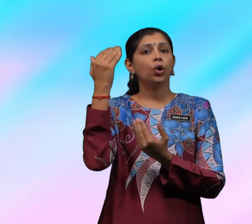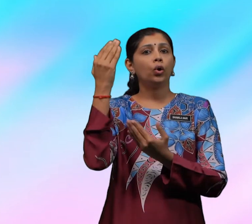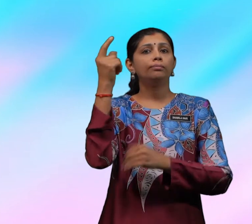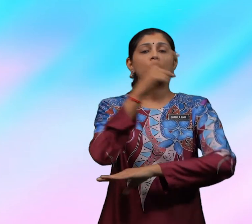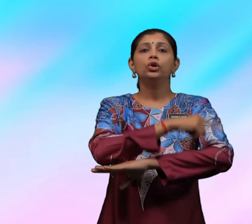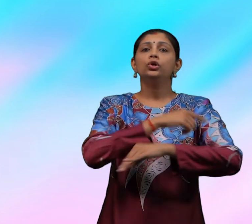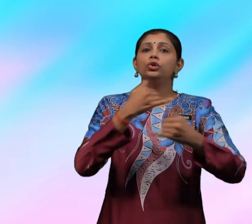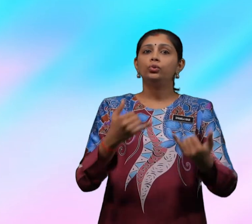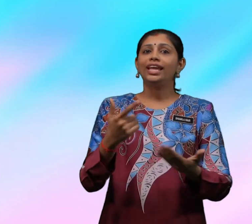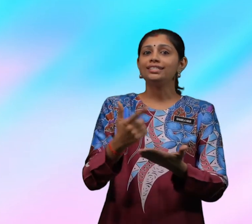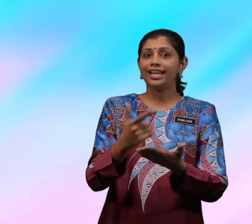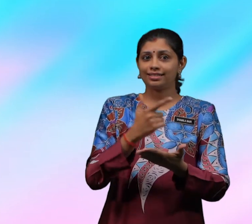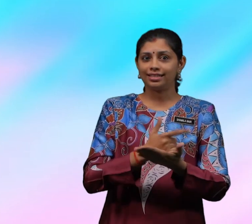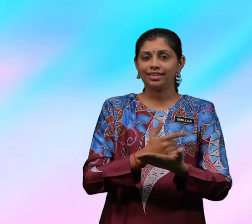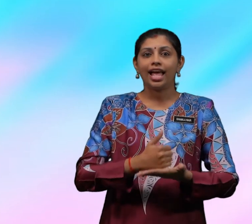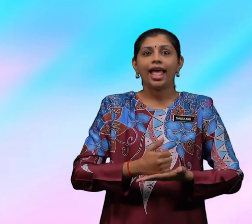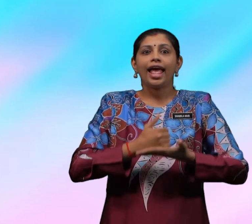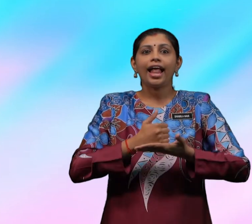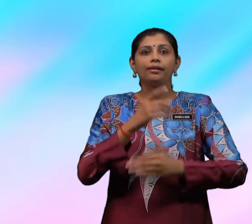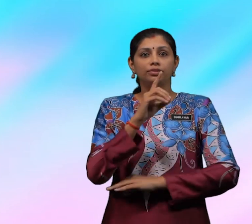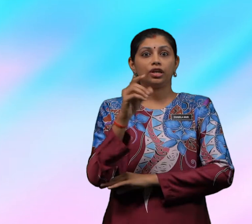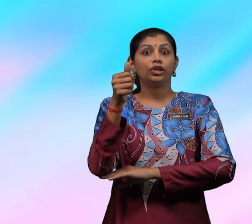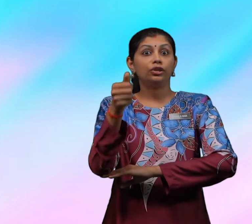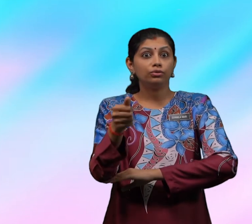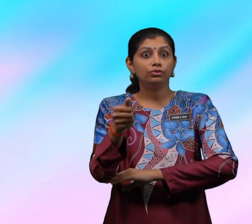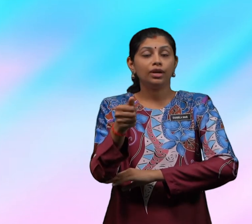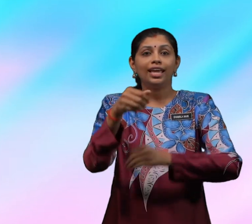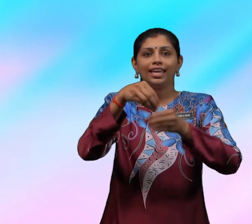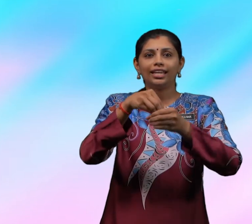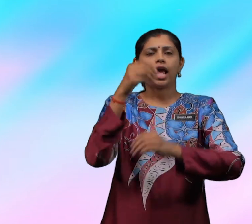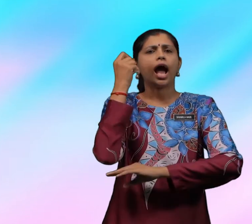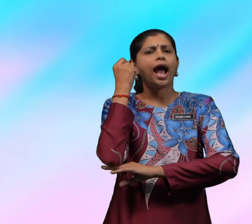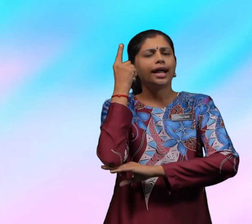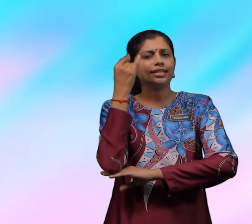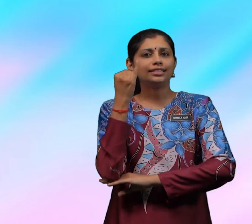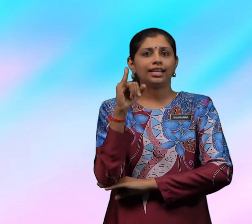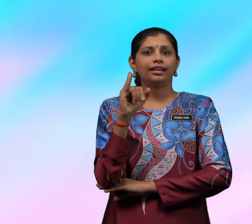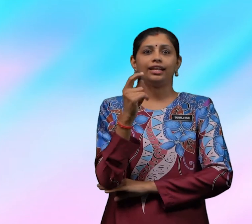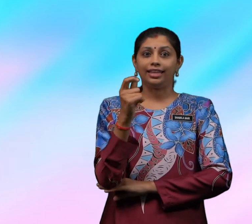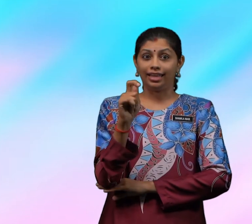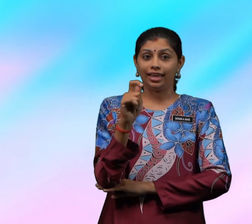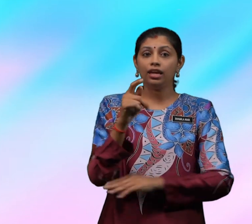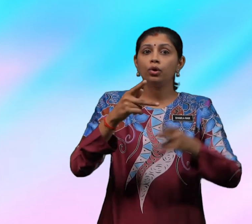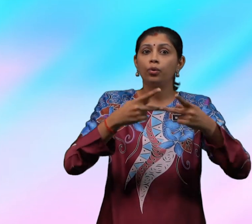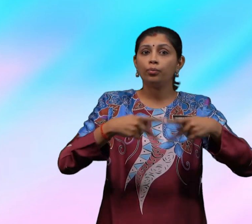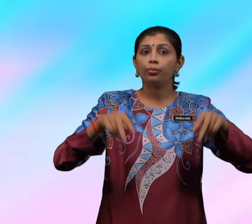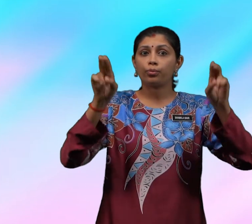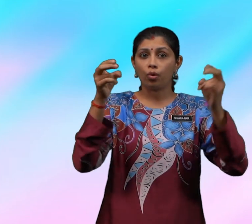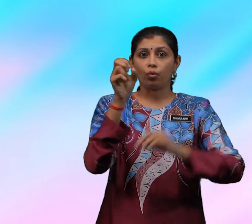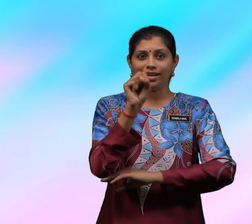hope today's lesson helped you in understanding the proverbs,